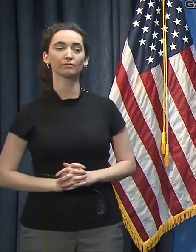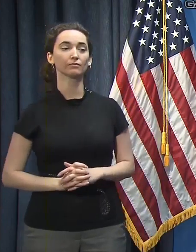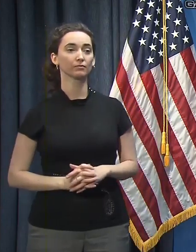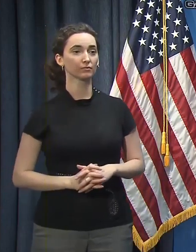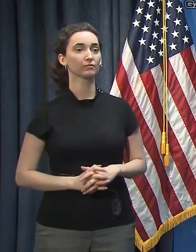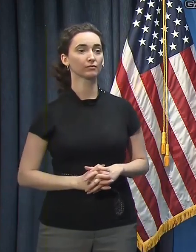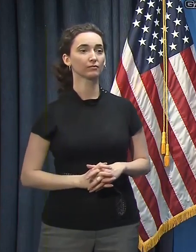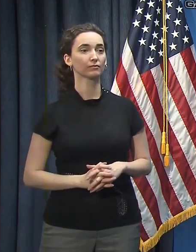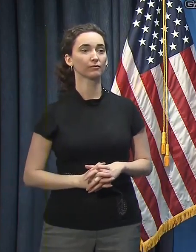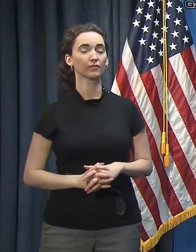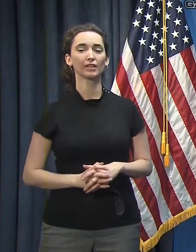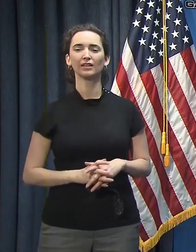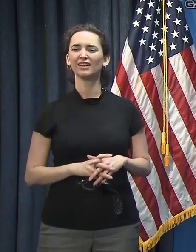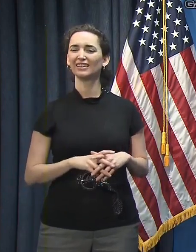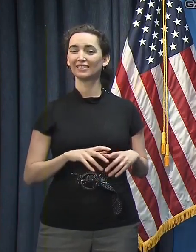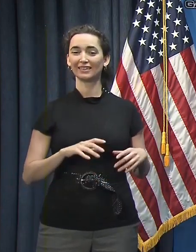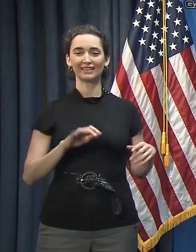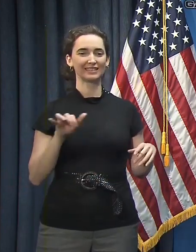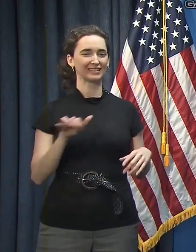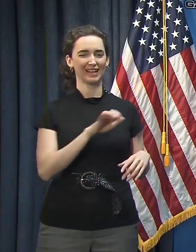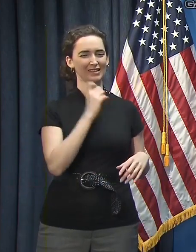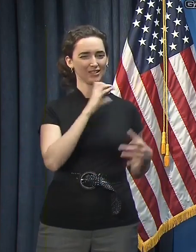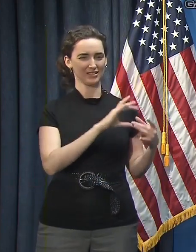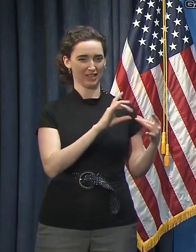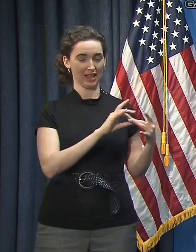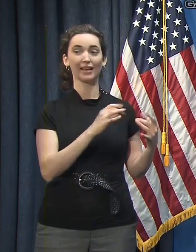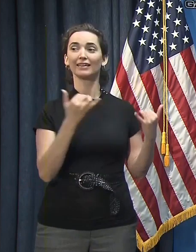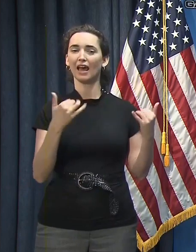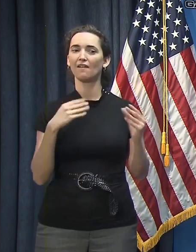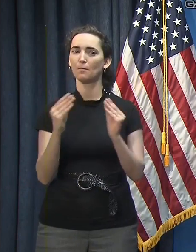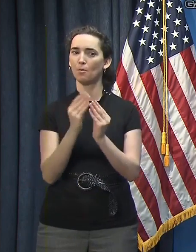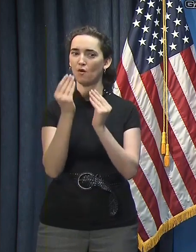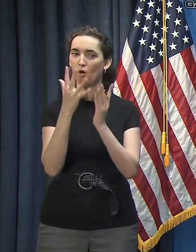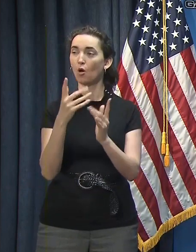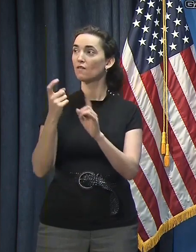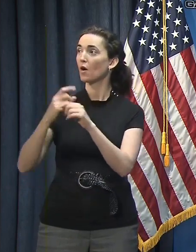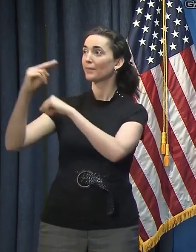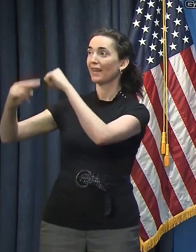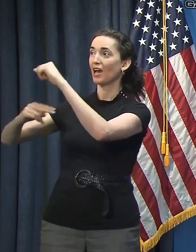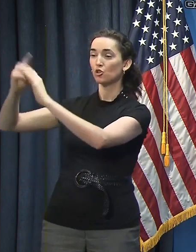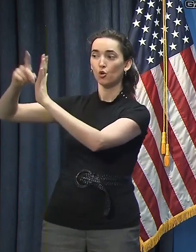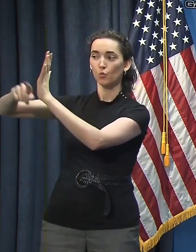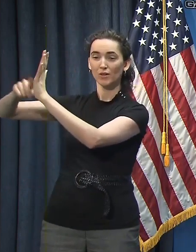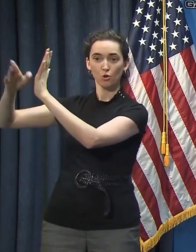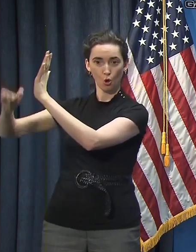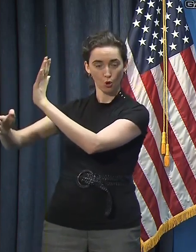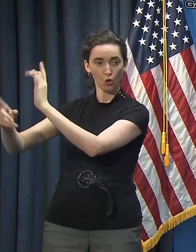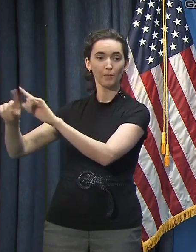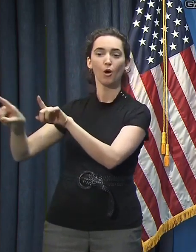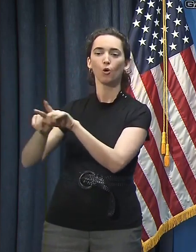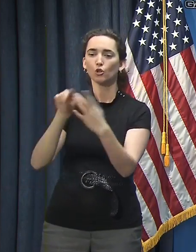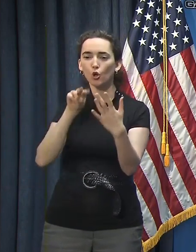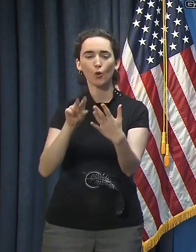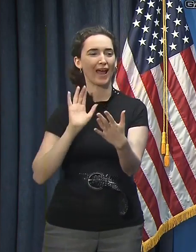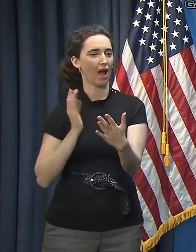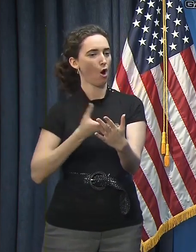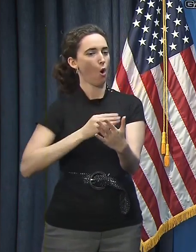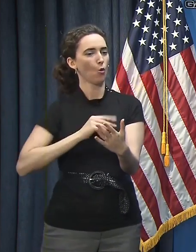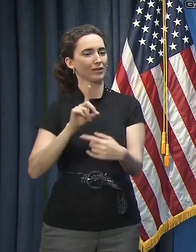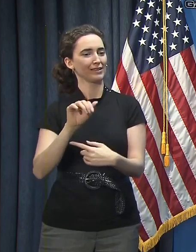And you know, along the lines of what the governor was saying, we have a lot more information, not only from national researchers, but just looking at data in our own